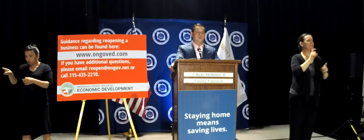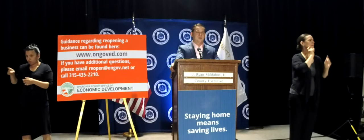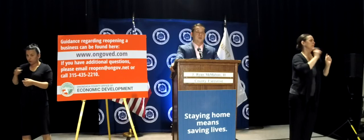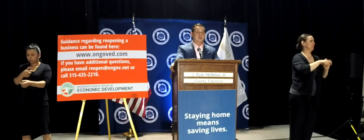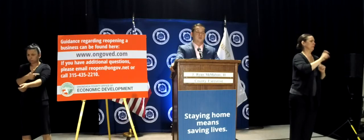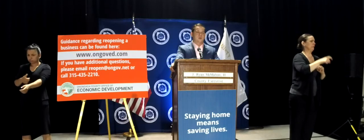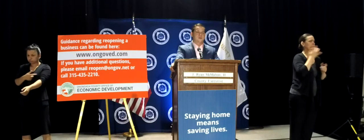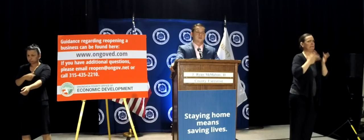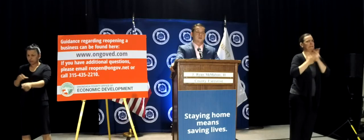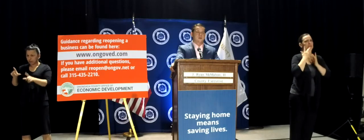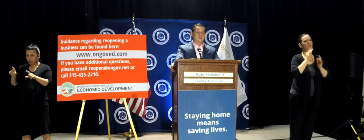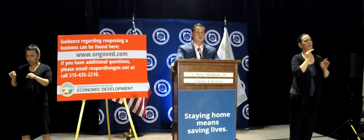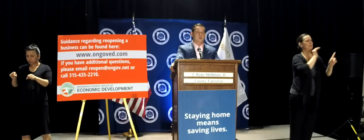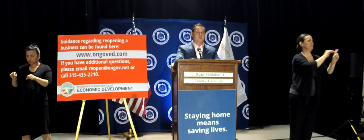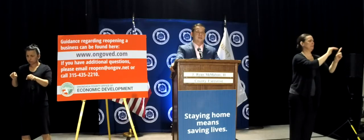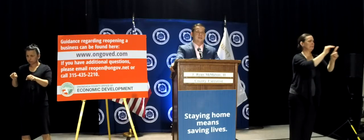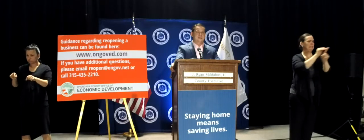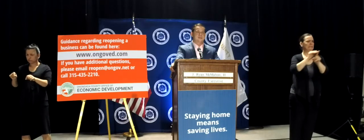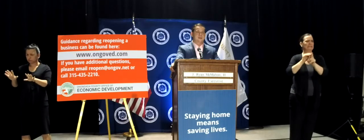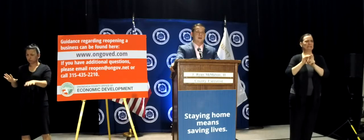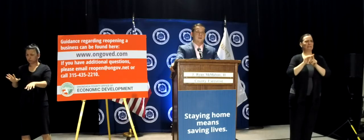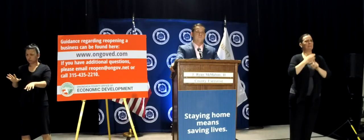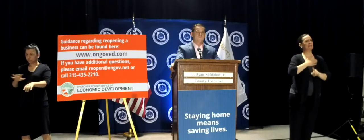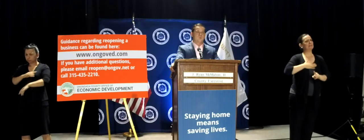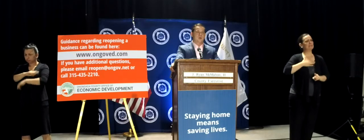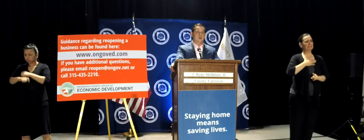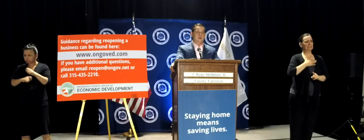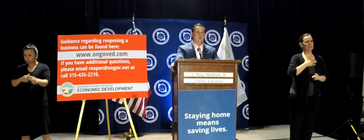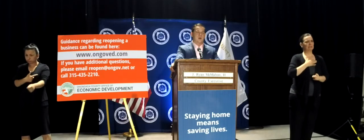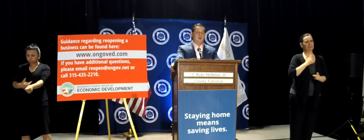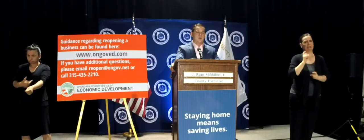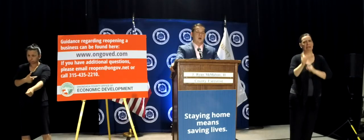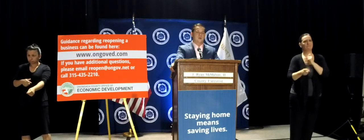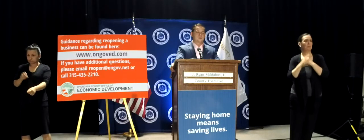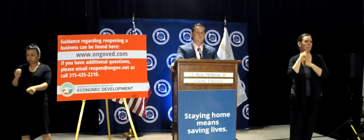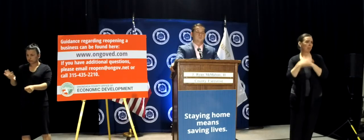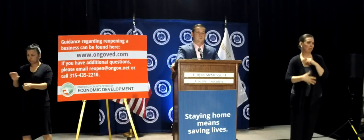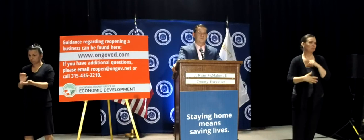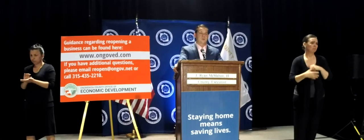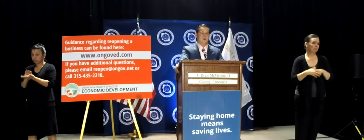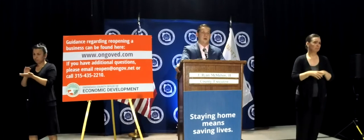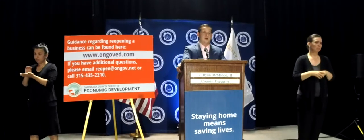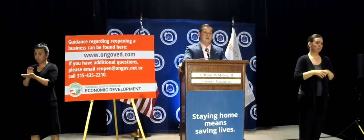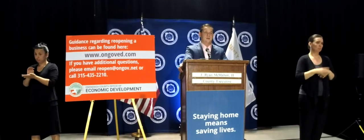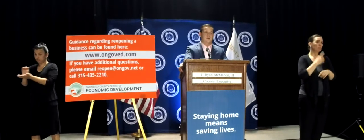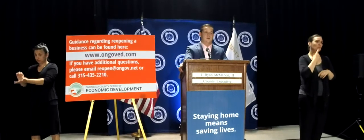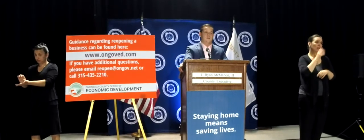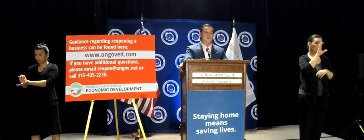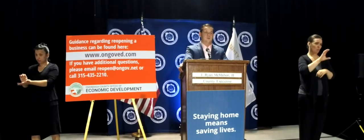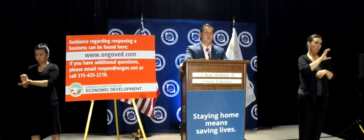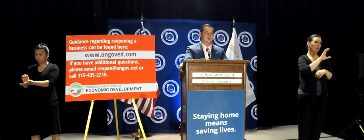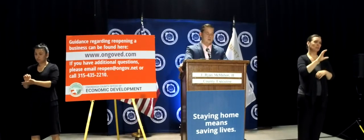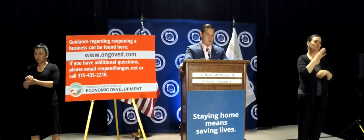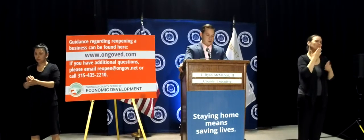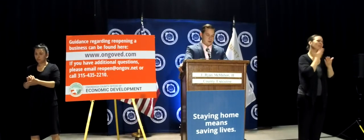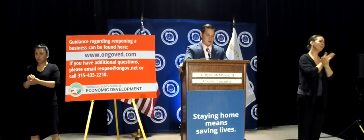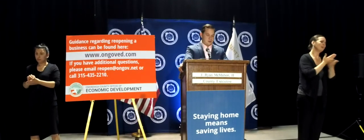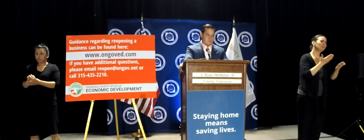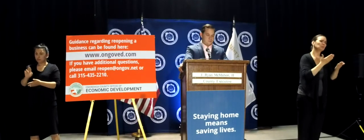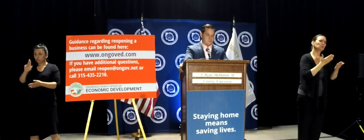had people reach out to us. So please look at the Red Cross. If you